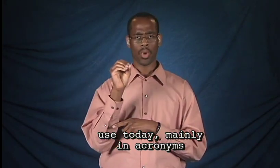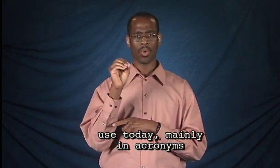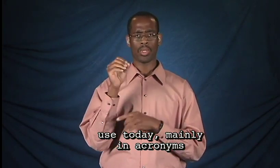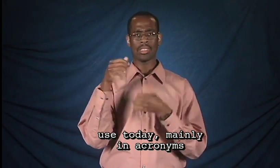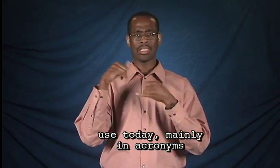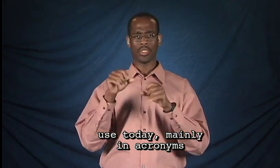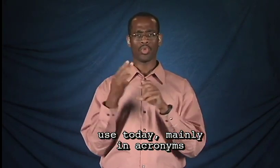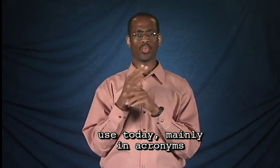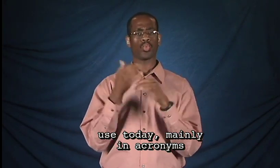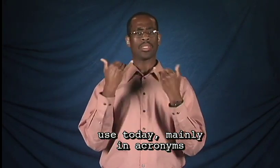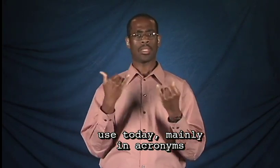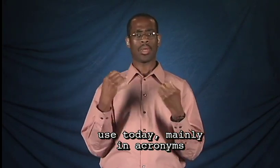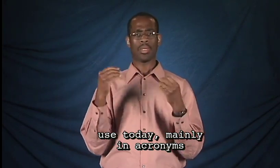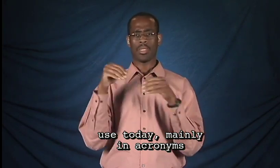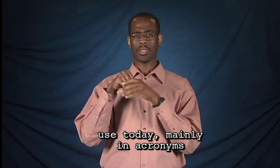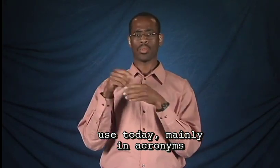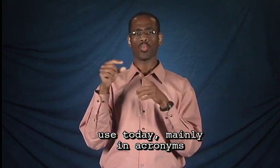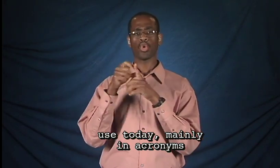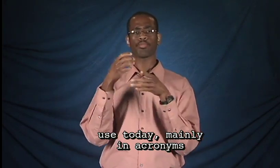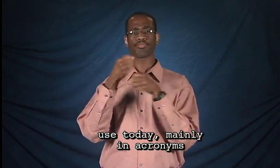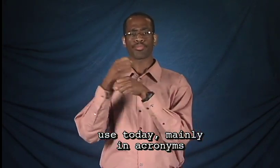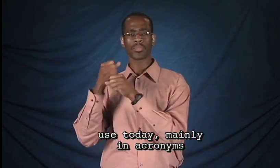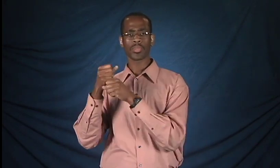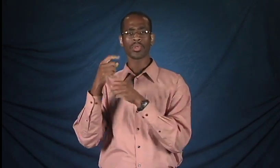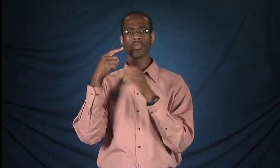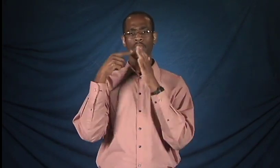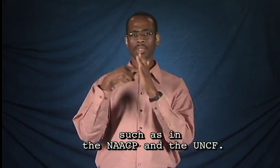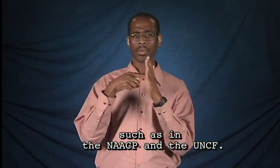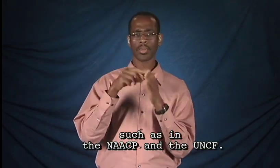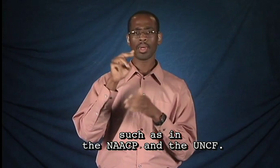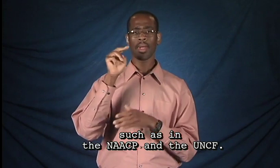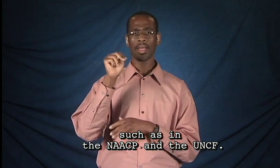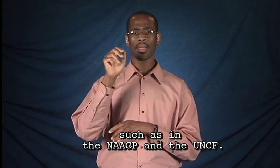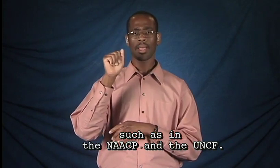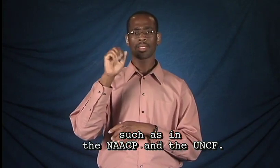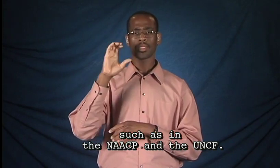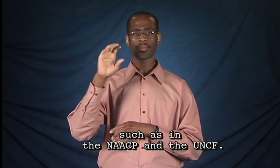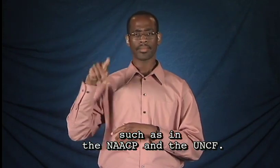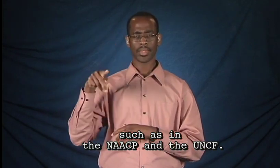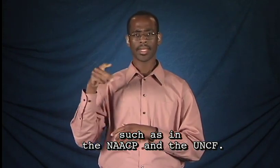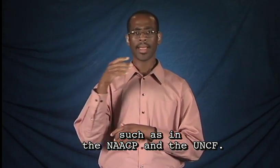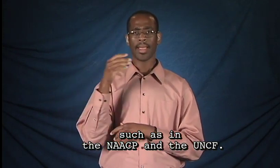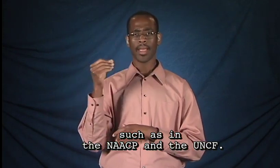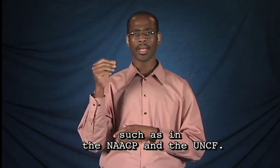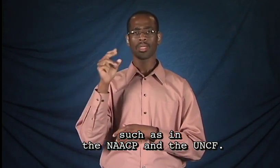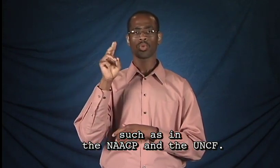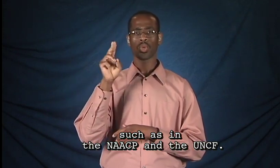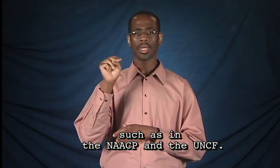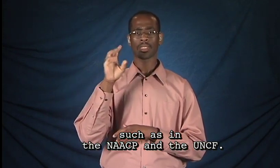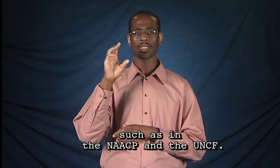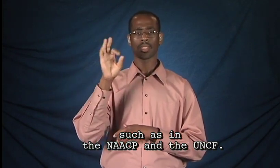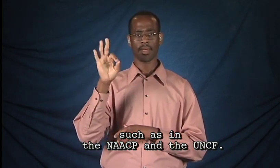today, mainly in acronyms such as in the NAACP and the